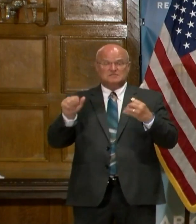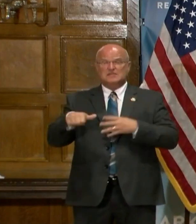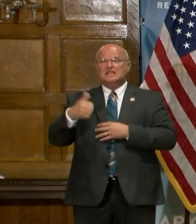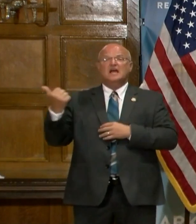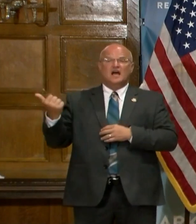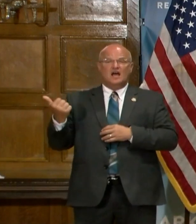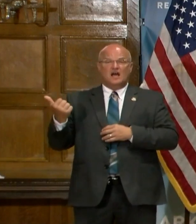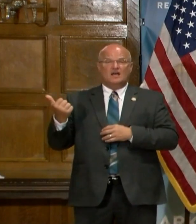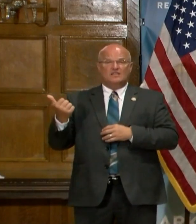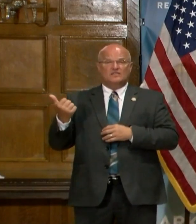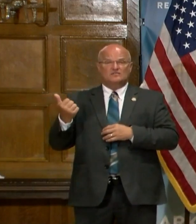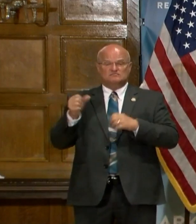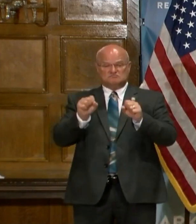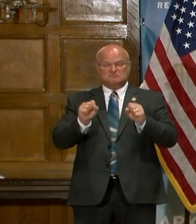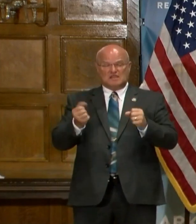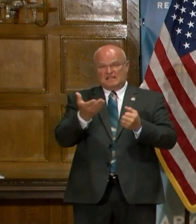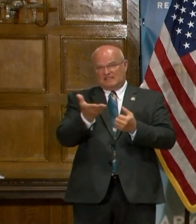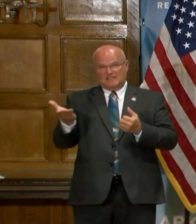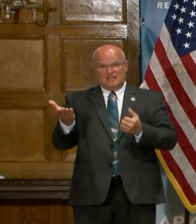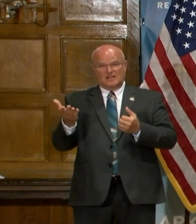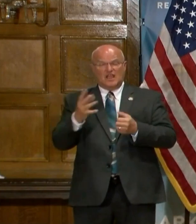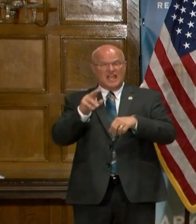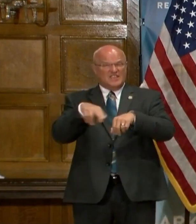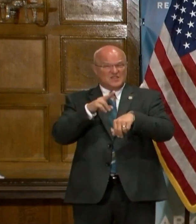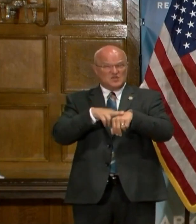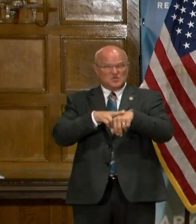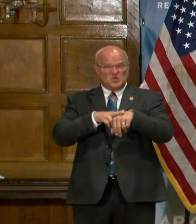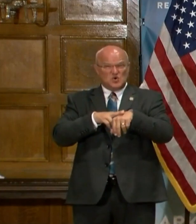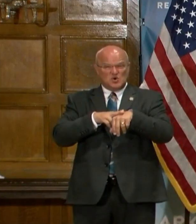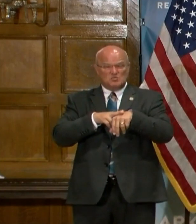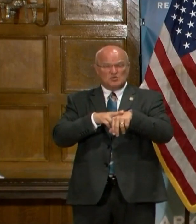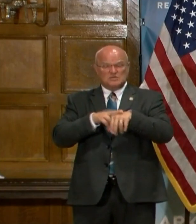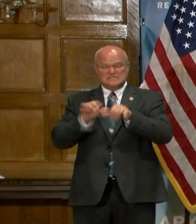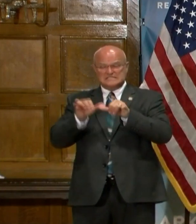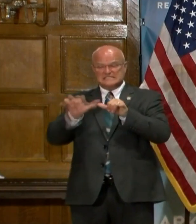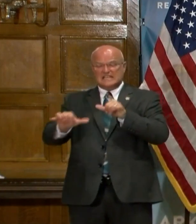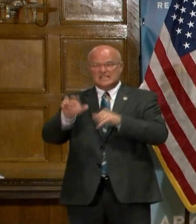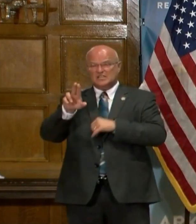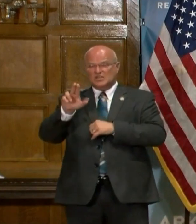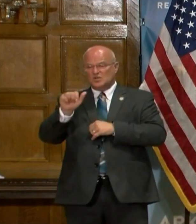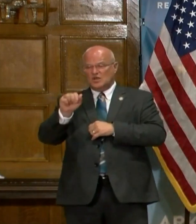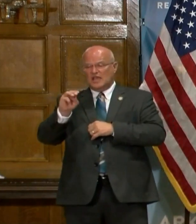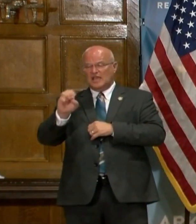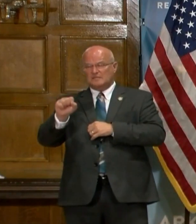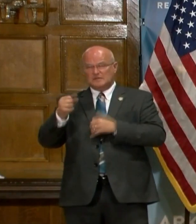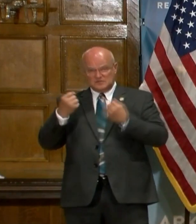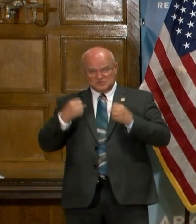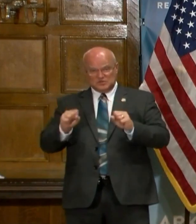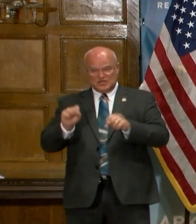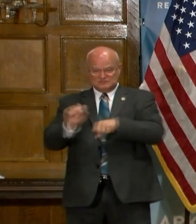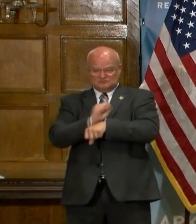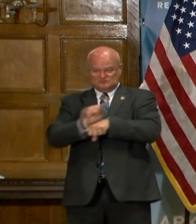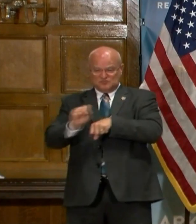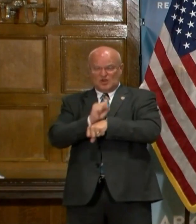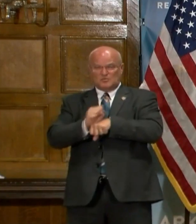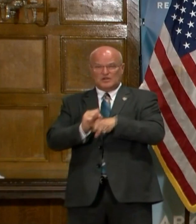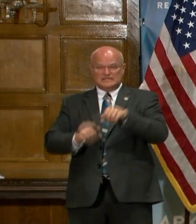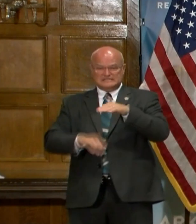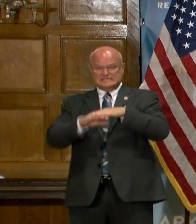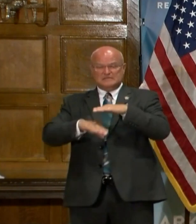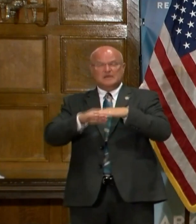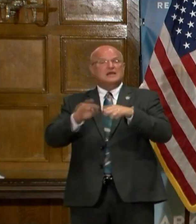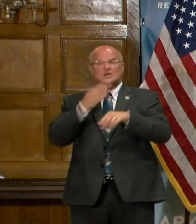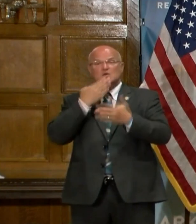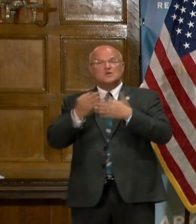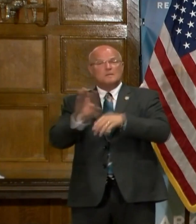other capacity there, and their normal state at UAMS was trying to operate at capacity. That's a